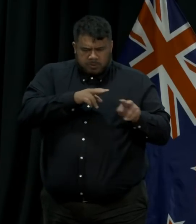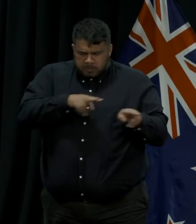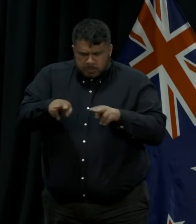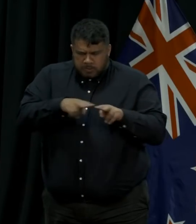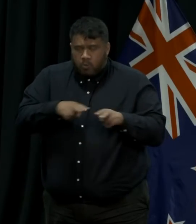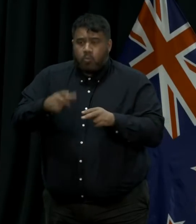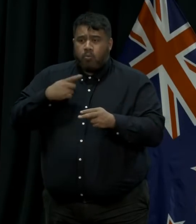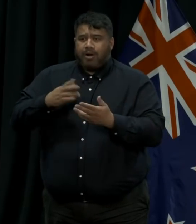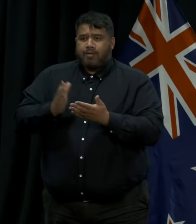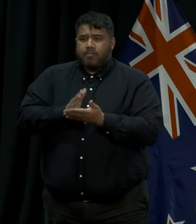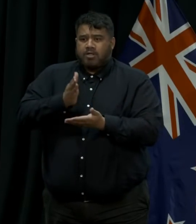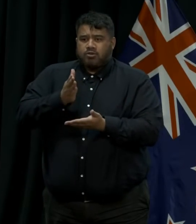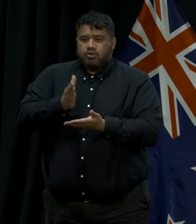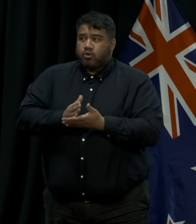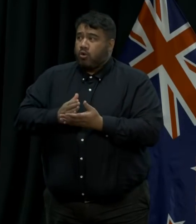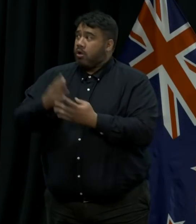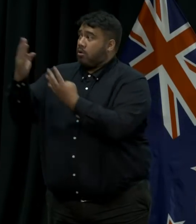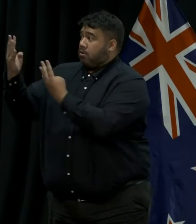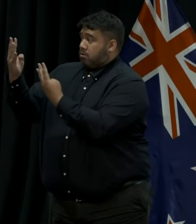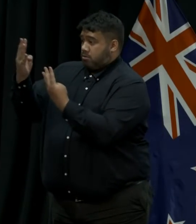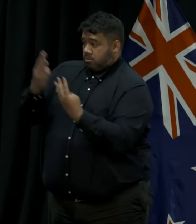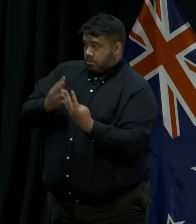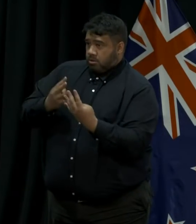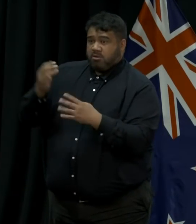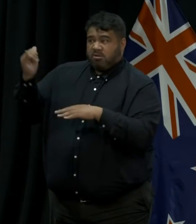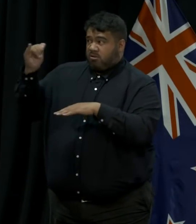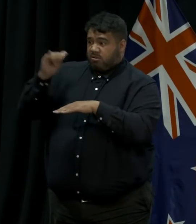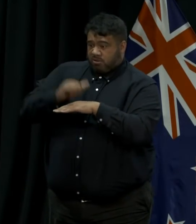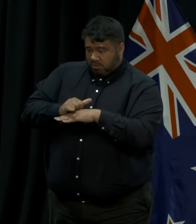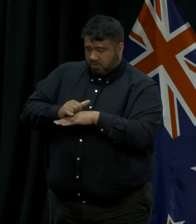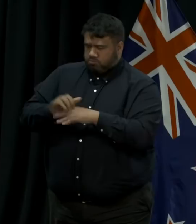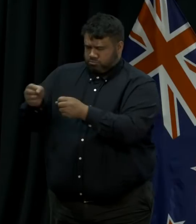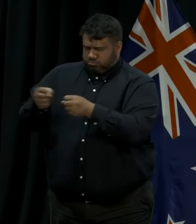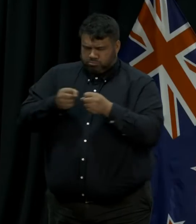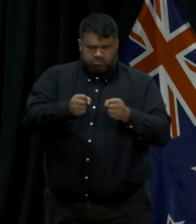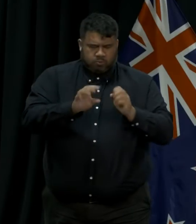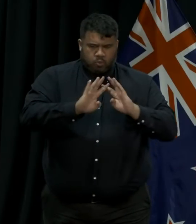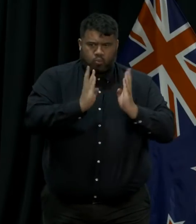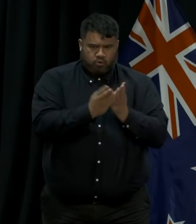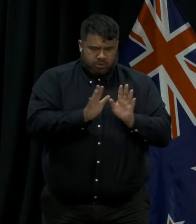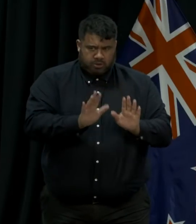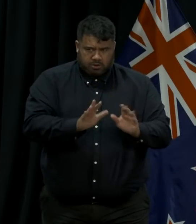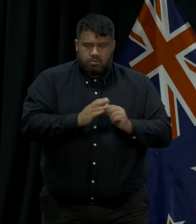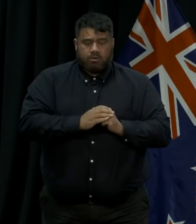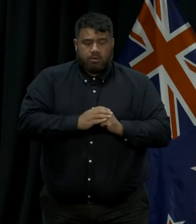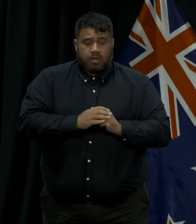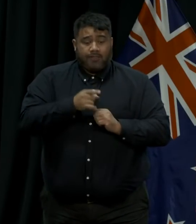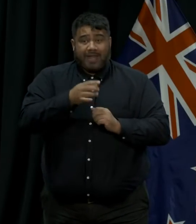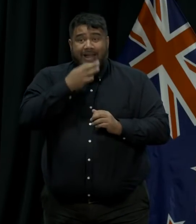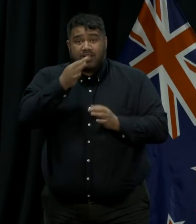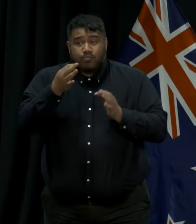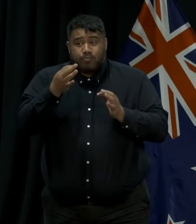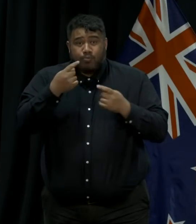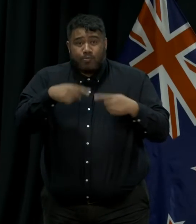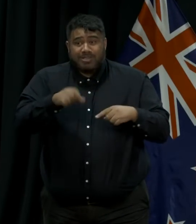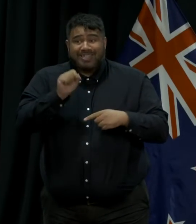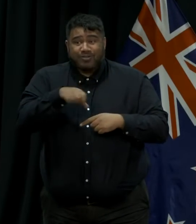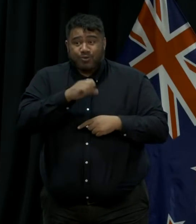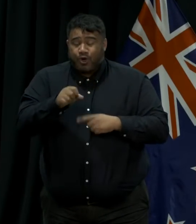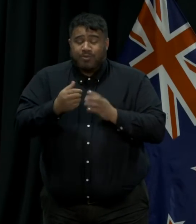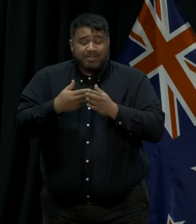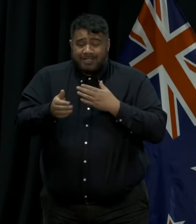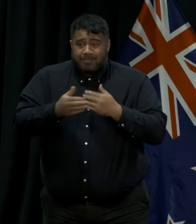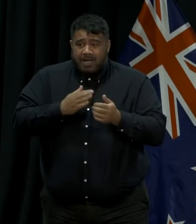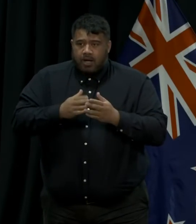be assured that everyone who is in quarantine, regardless of whether or not they are seeking exemptions or not, are being managed